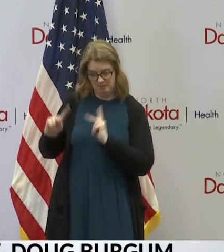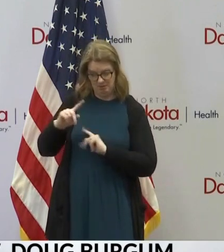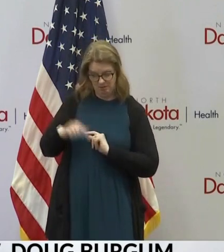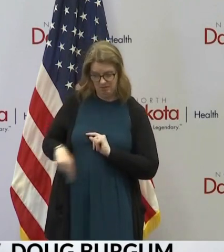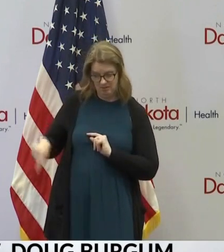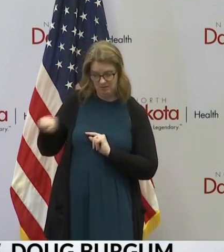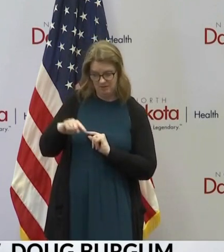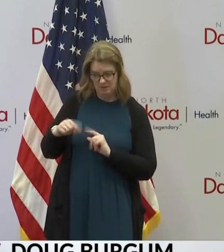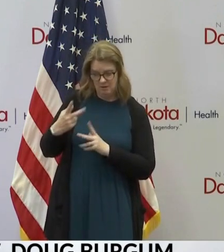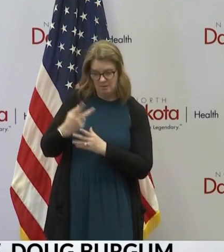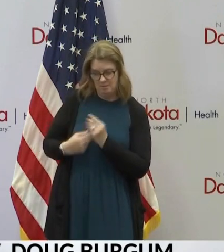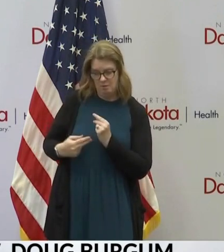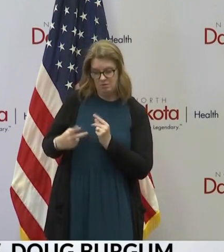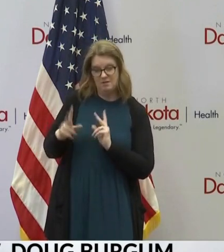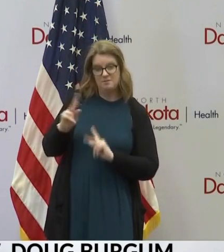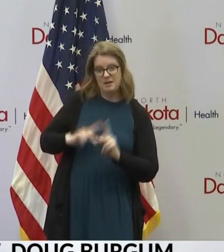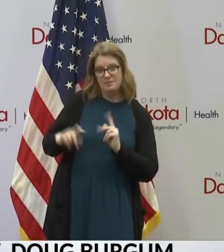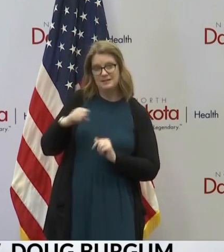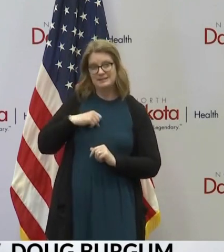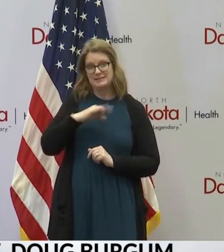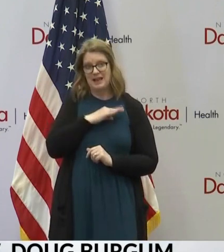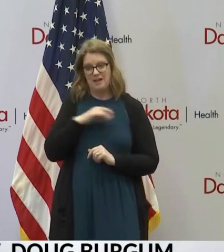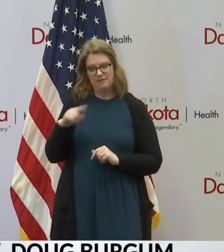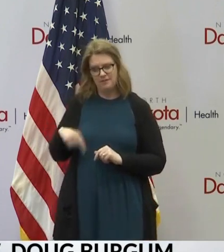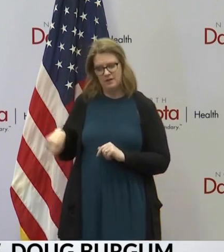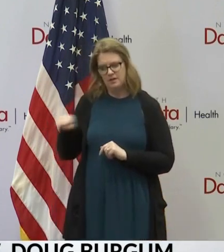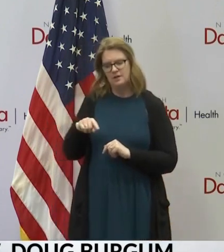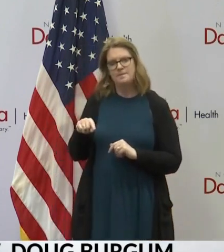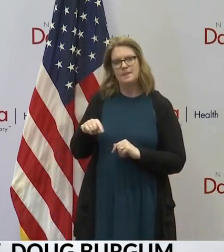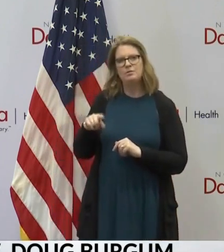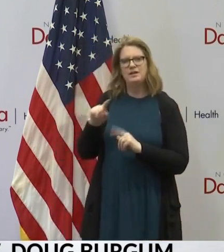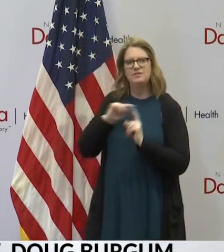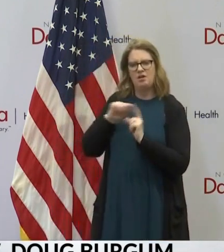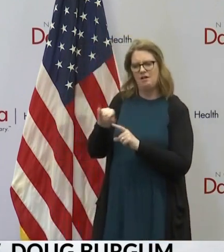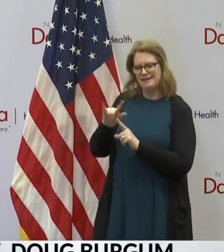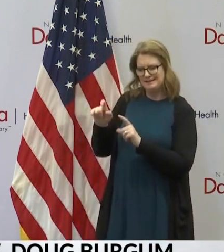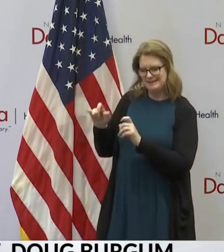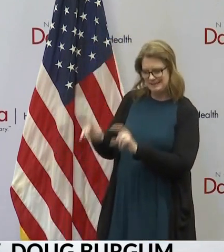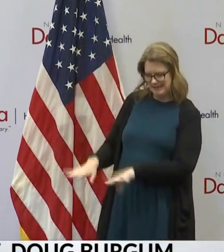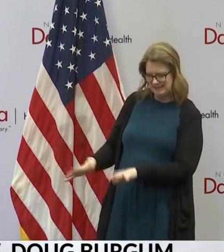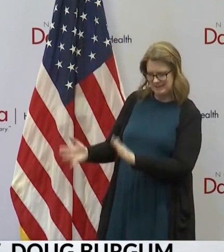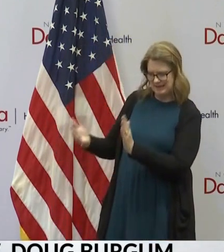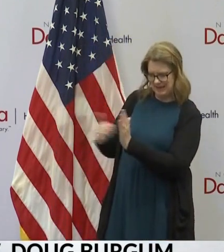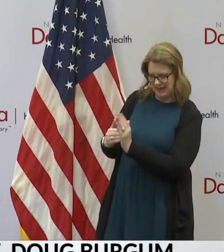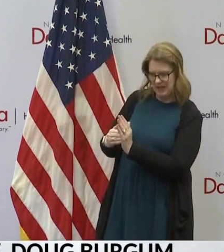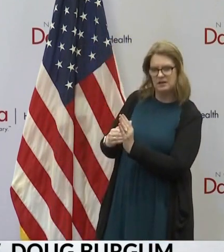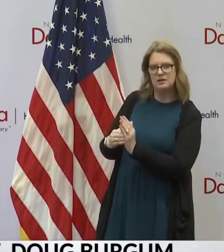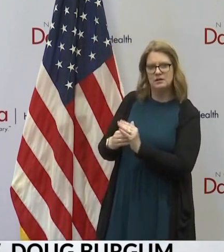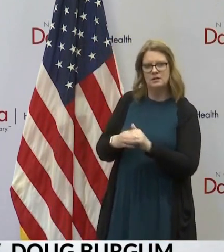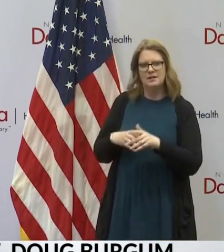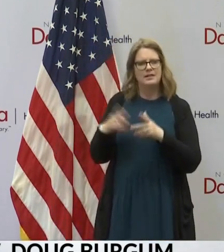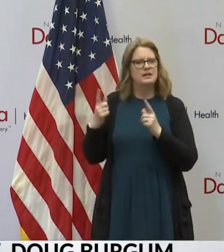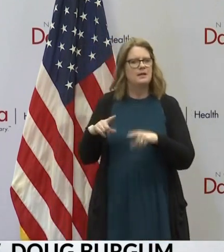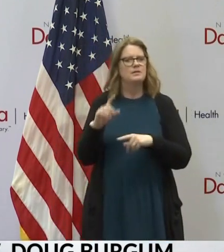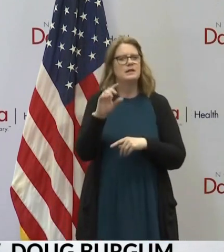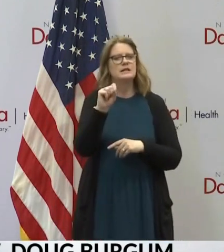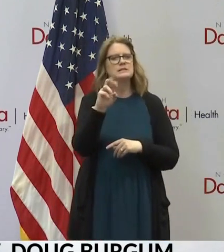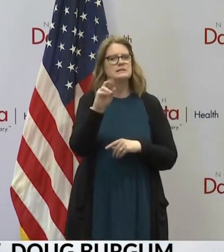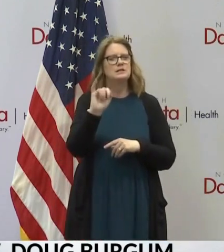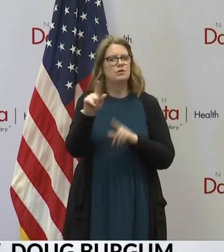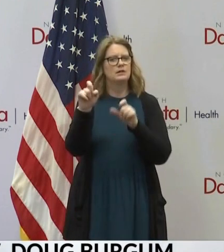positives in both residents and staff, we've gone back and tested some of those. Again, that's where you see that serial testing